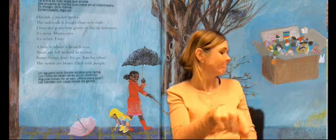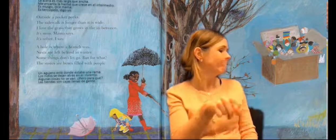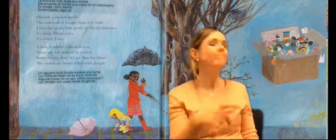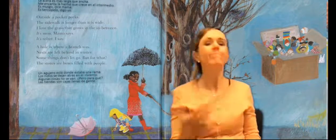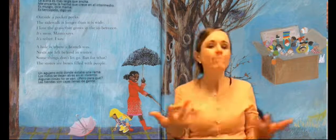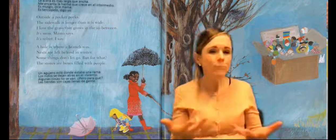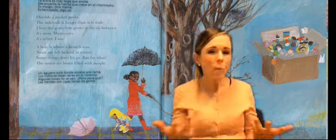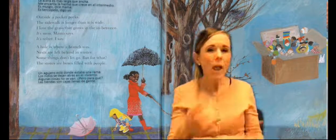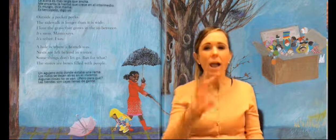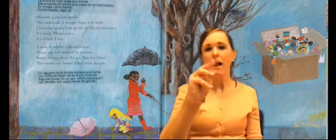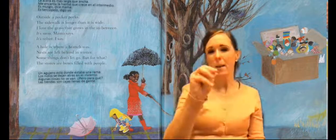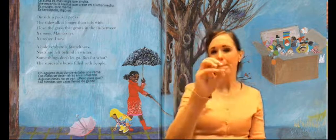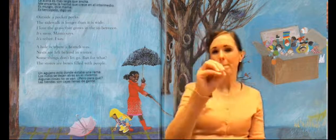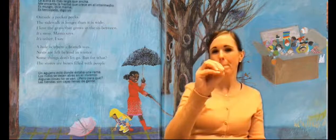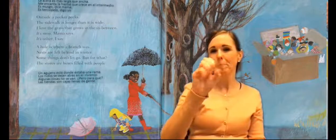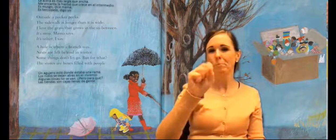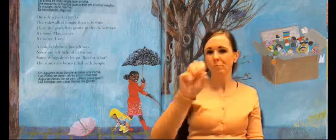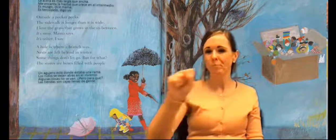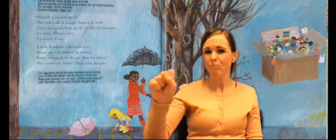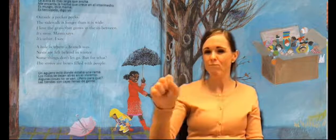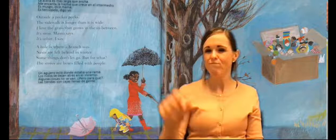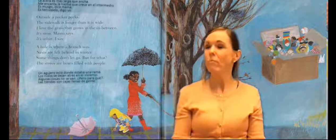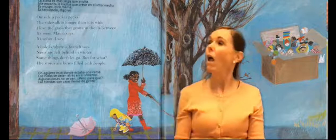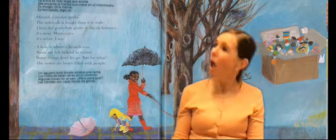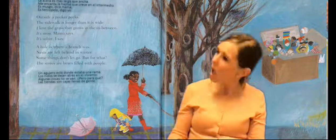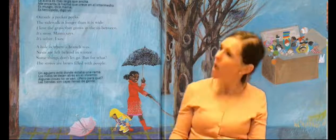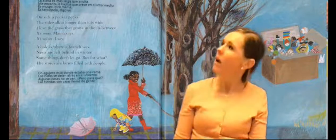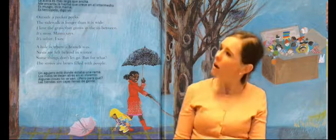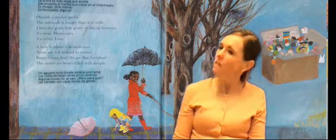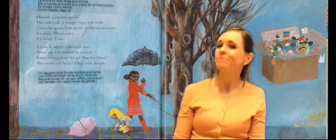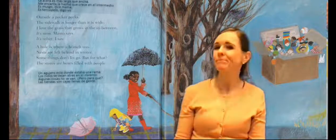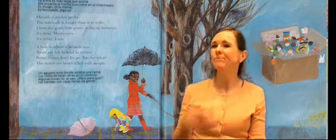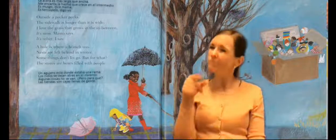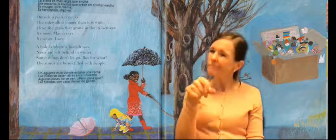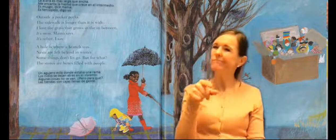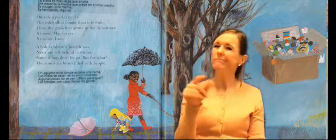And she says, that is moss, M-O-S-S.